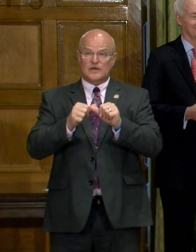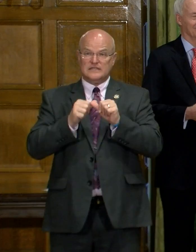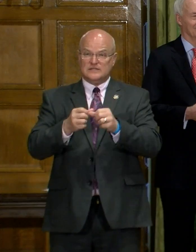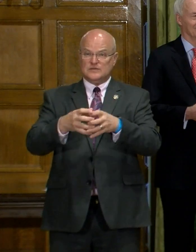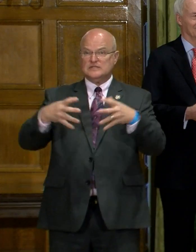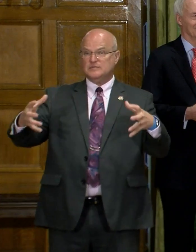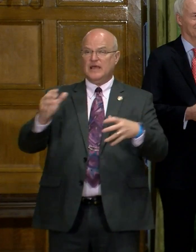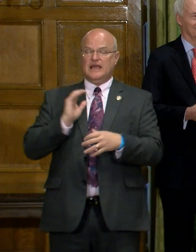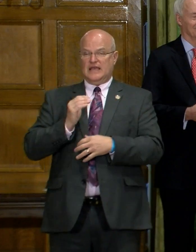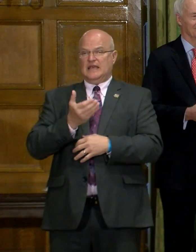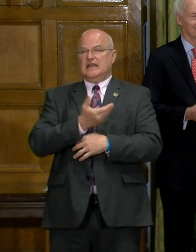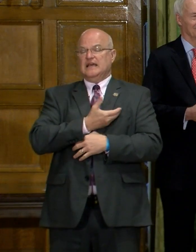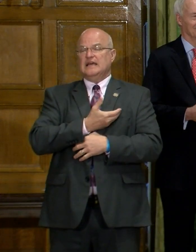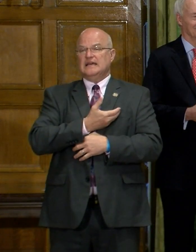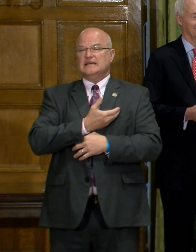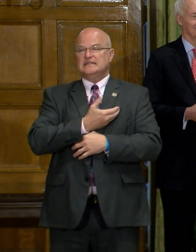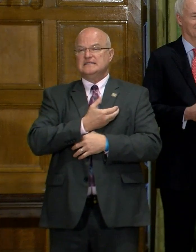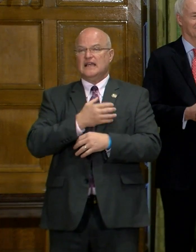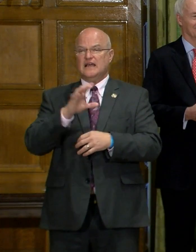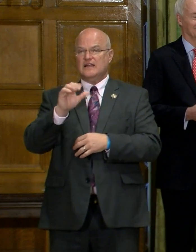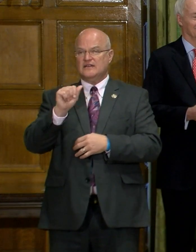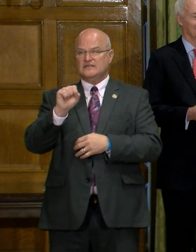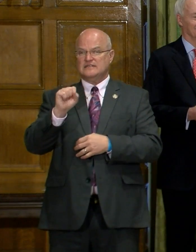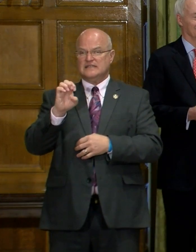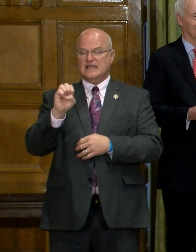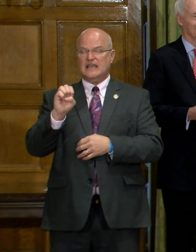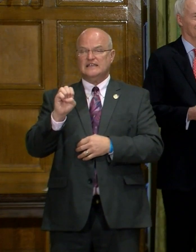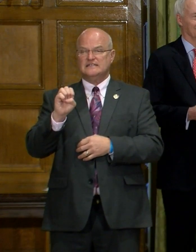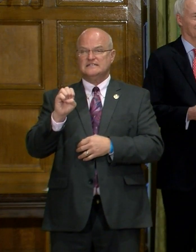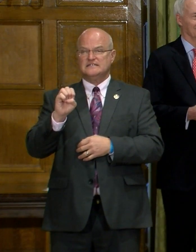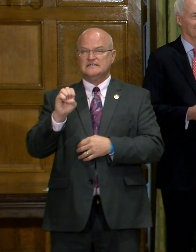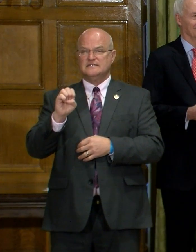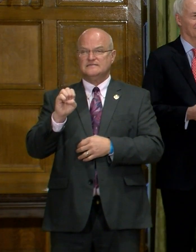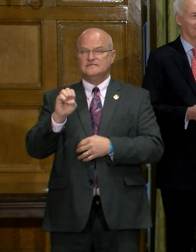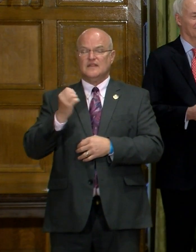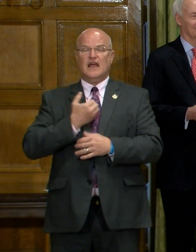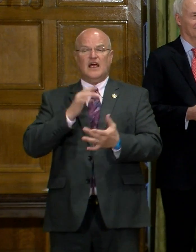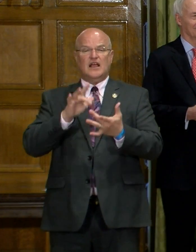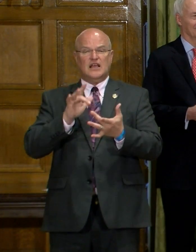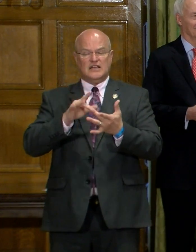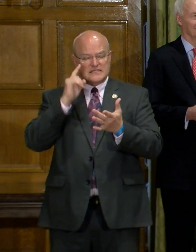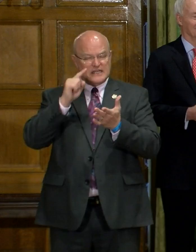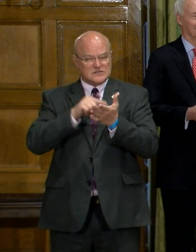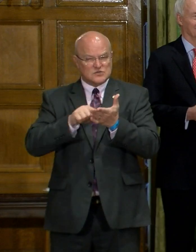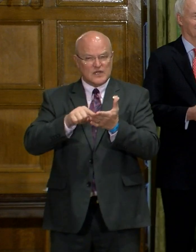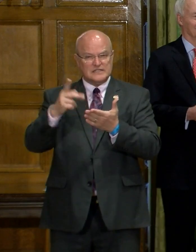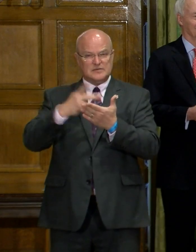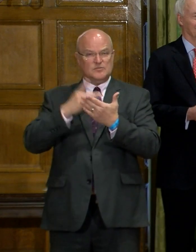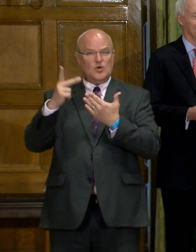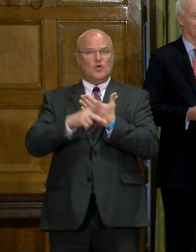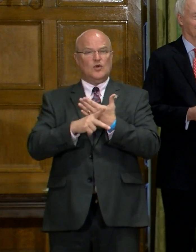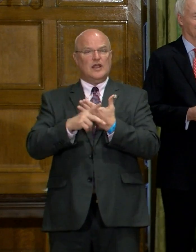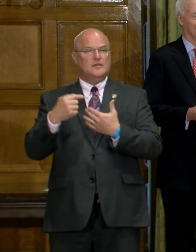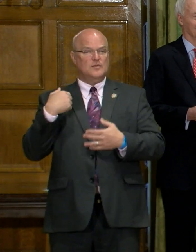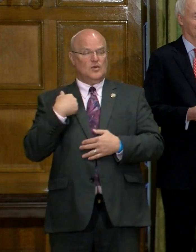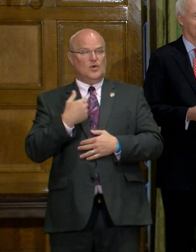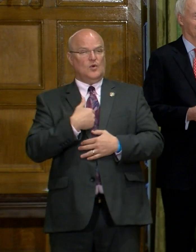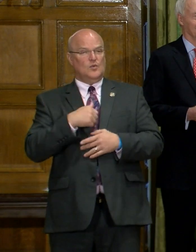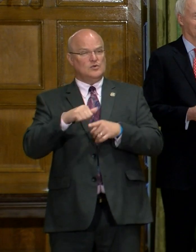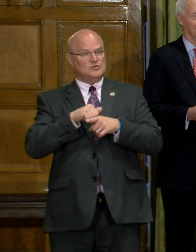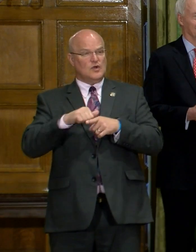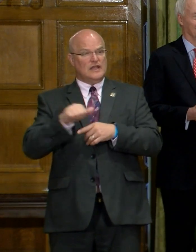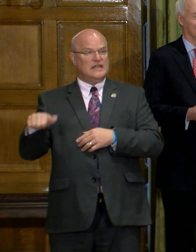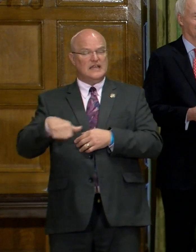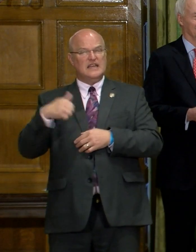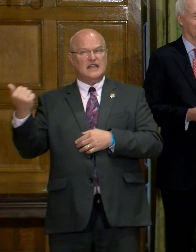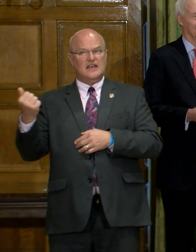to expand our case, our contact tracing program. We are training